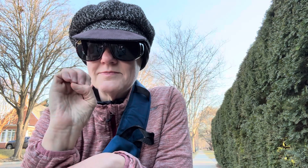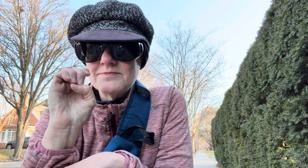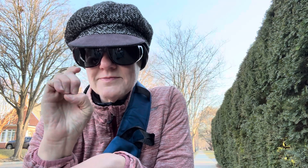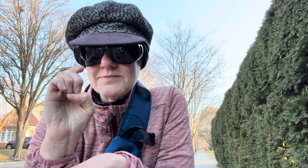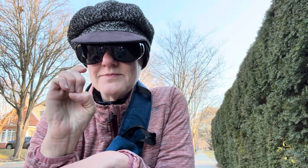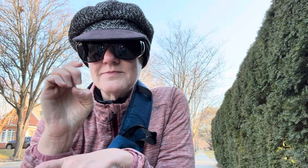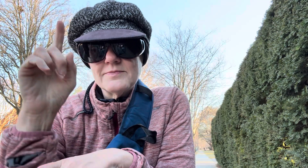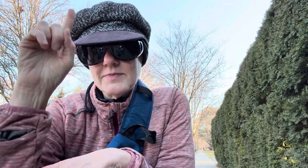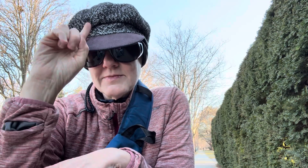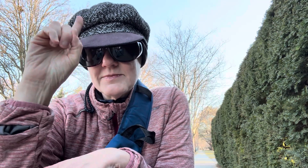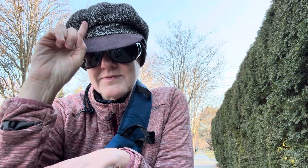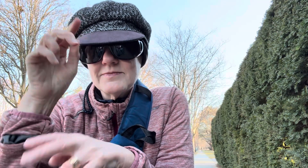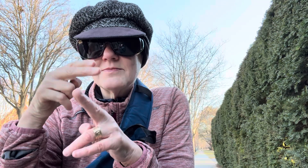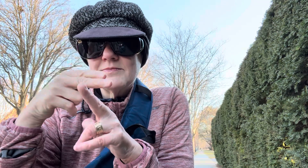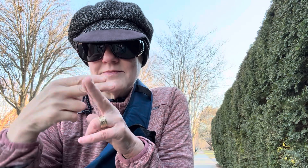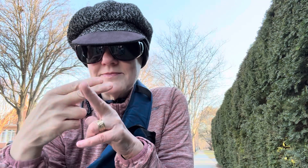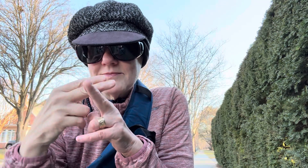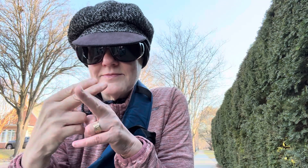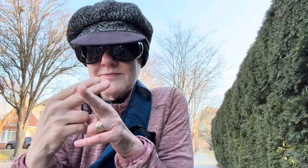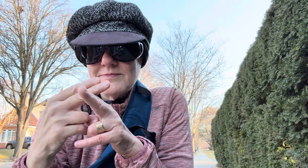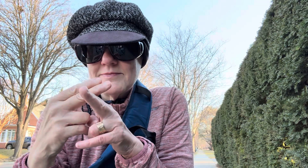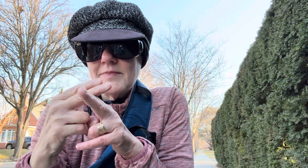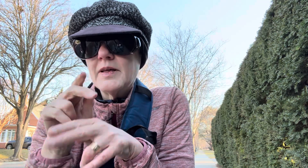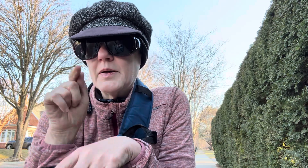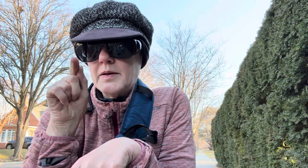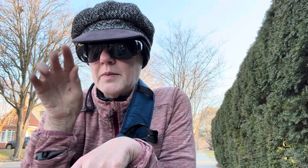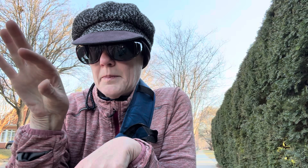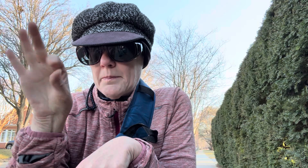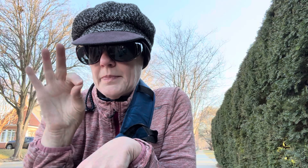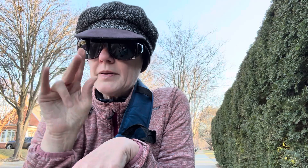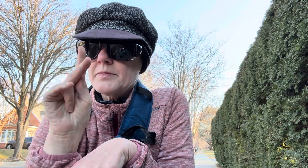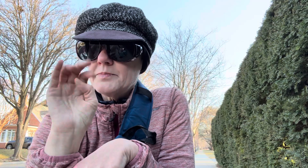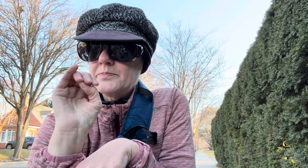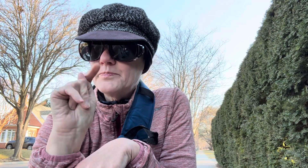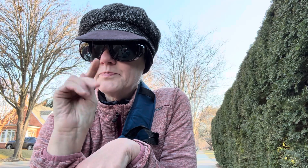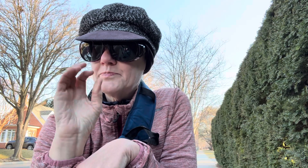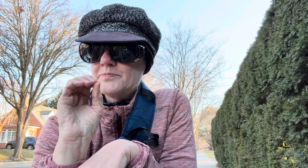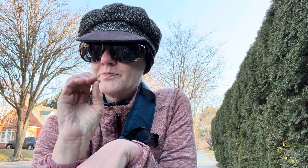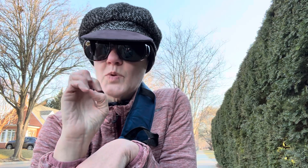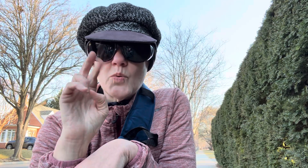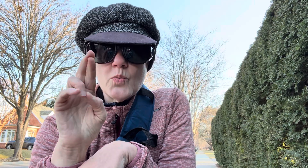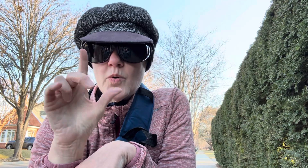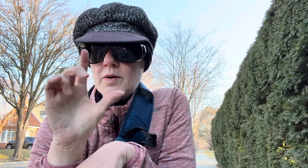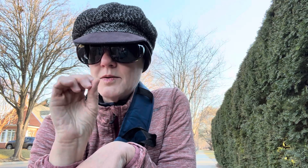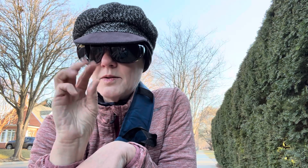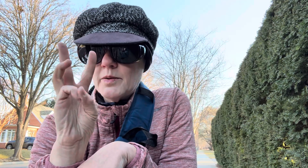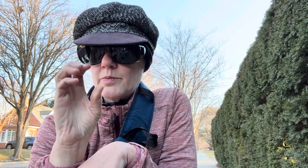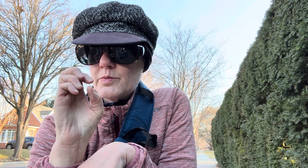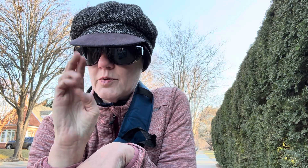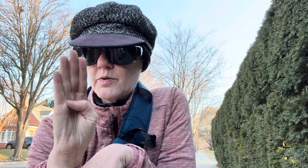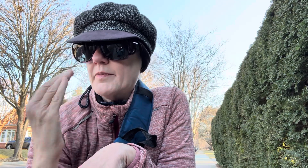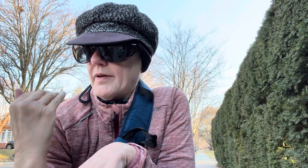pick either the keto diet or the low carb diet. They have a lot of diet options on